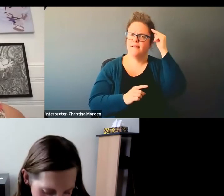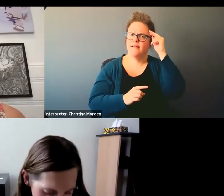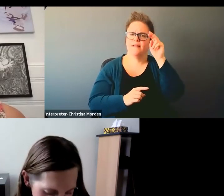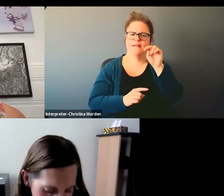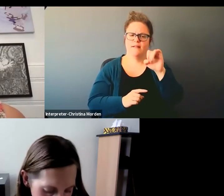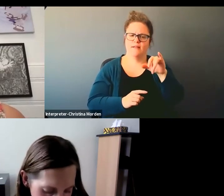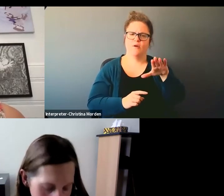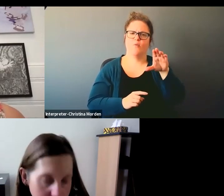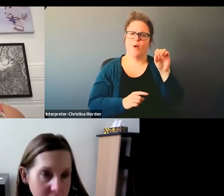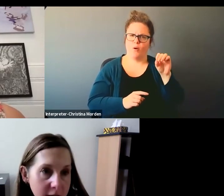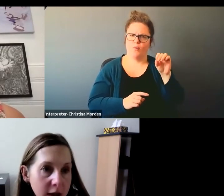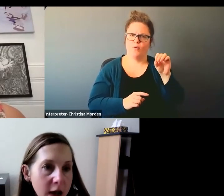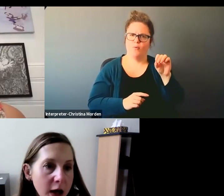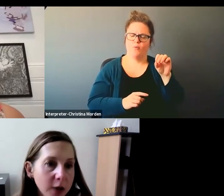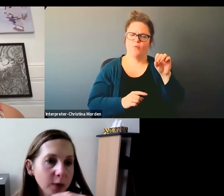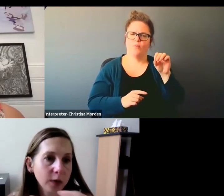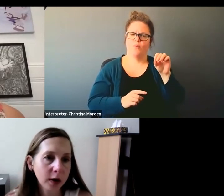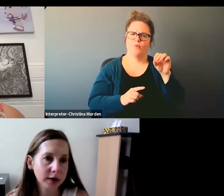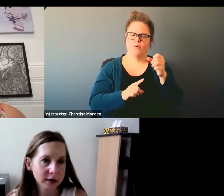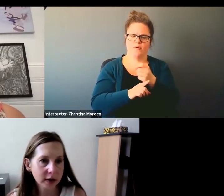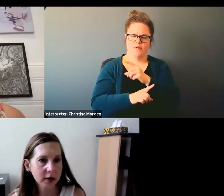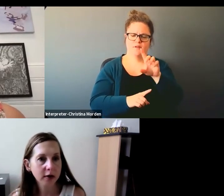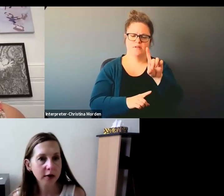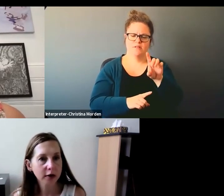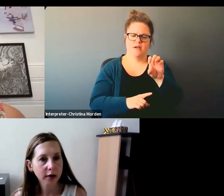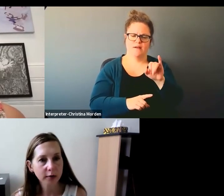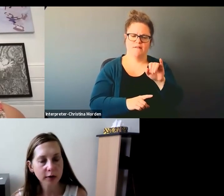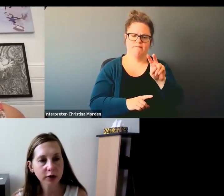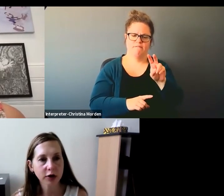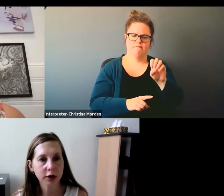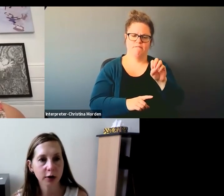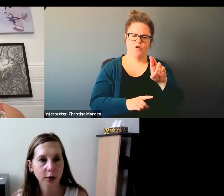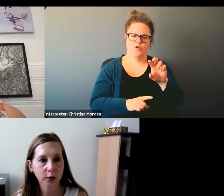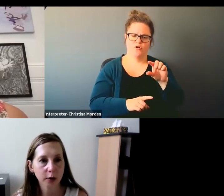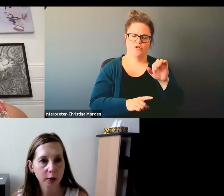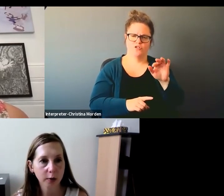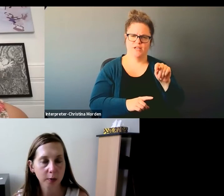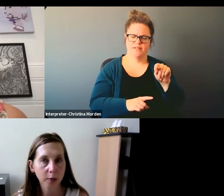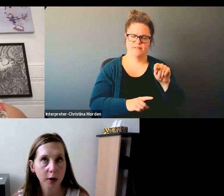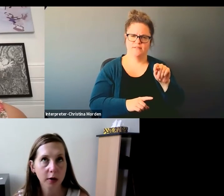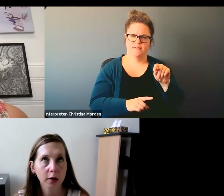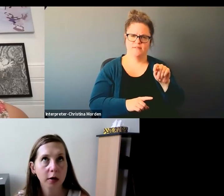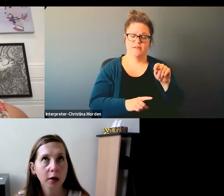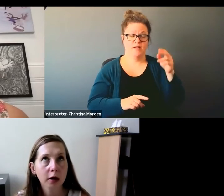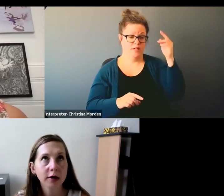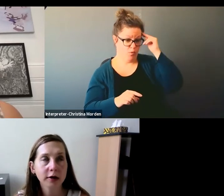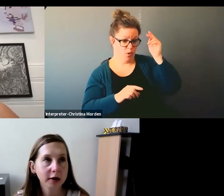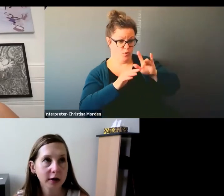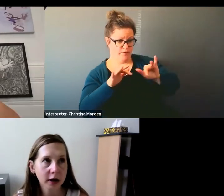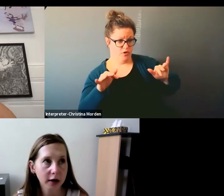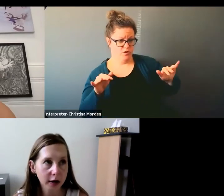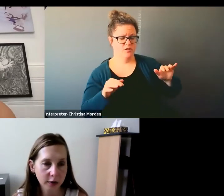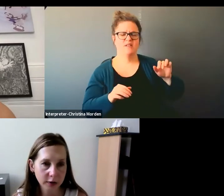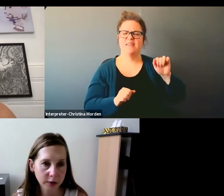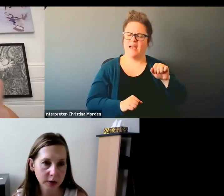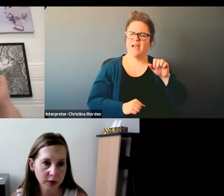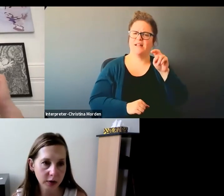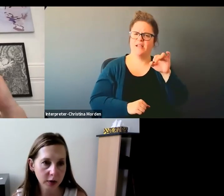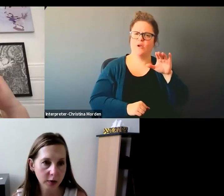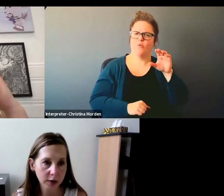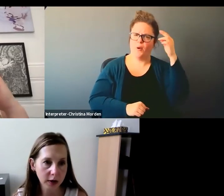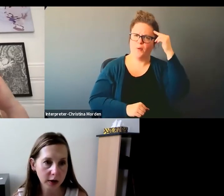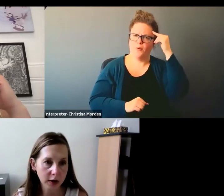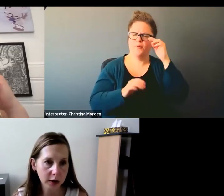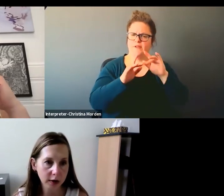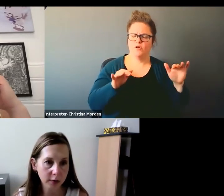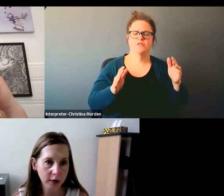neurodiversity. Yeah, neurodiversity. And is the language now because like that I always really